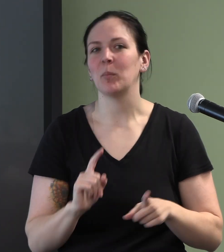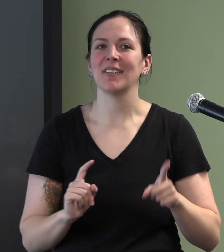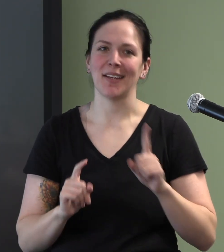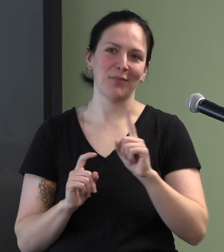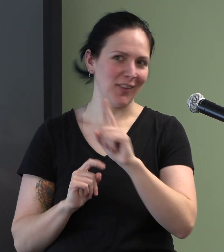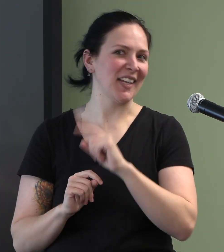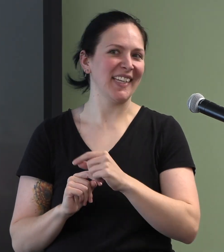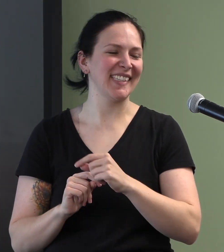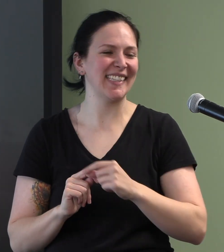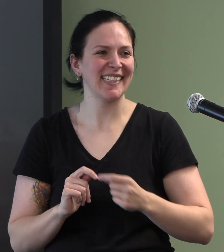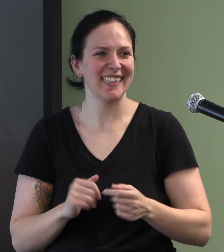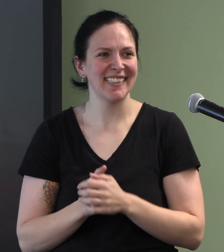a sign for a lot of things.